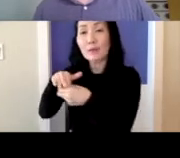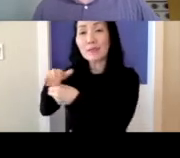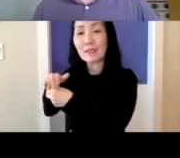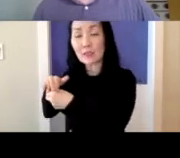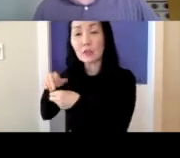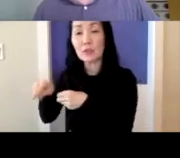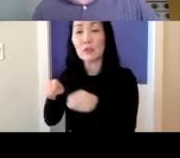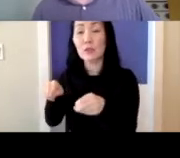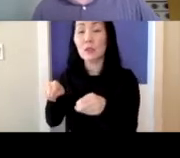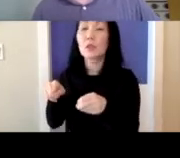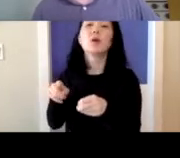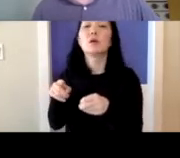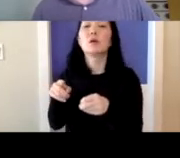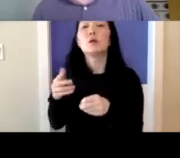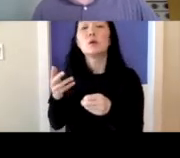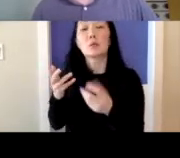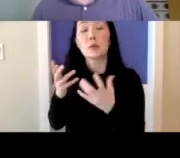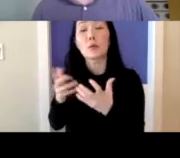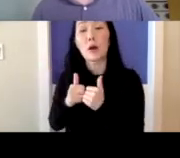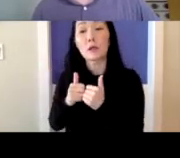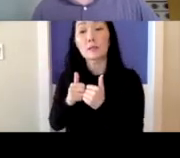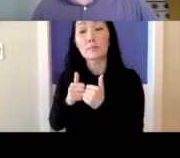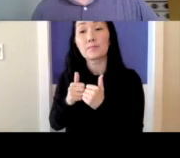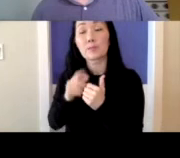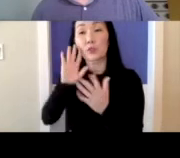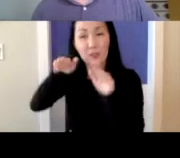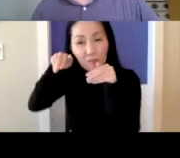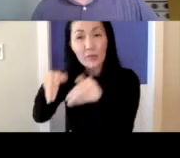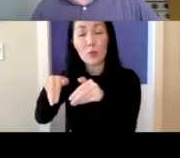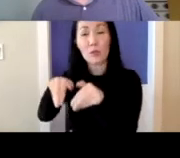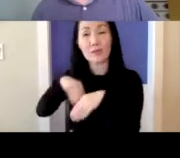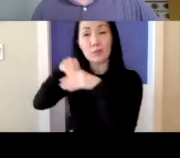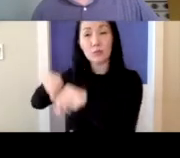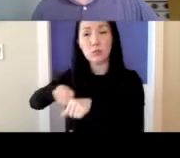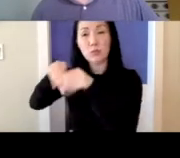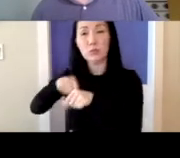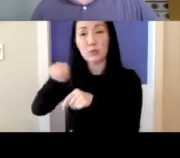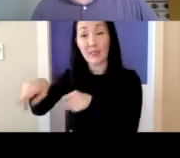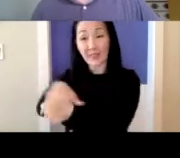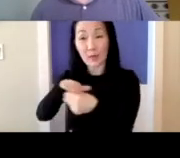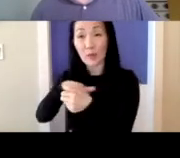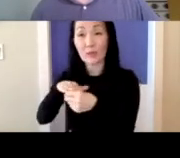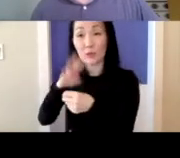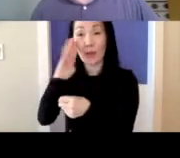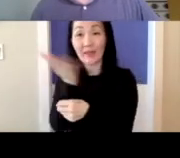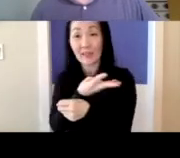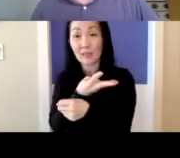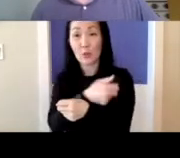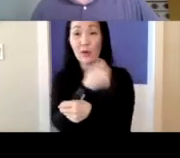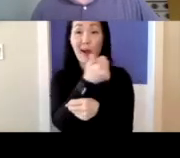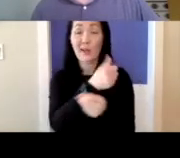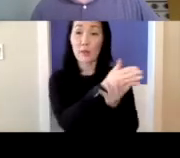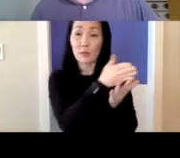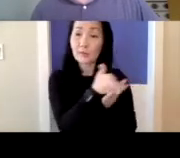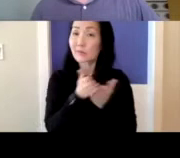and build back in that sector or in those sectors. So an important